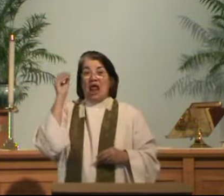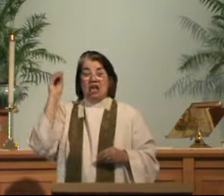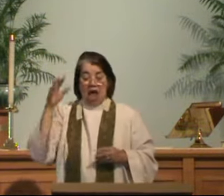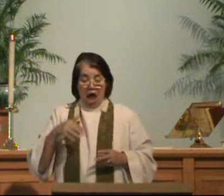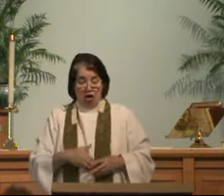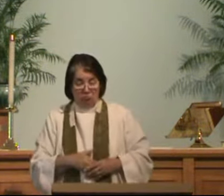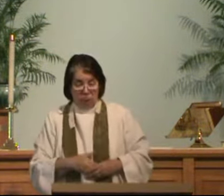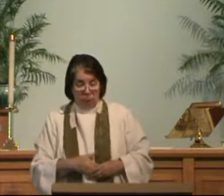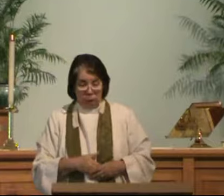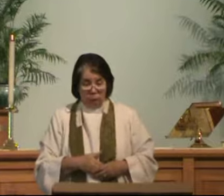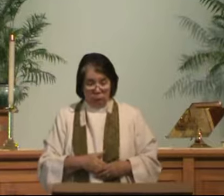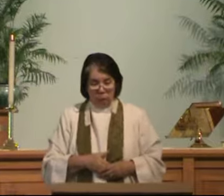not care.